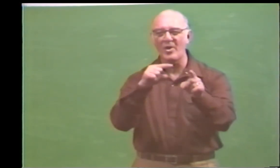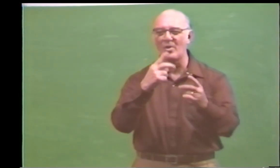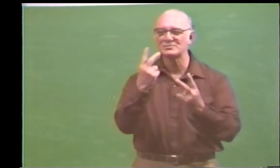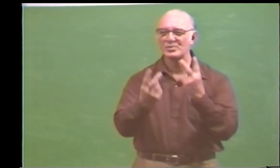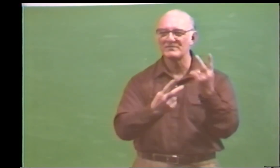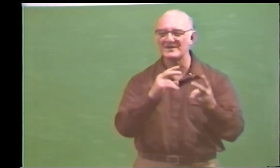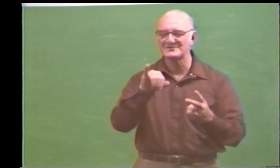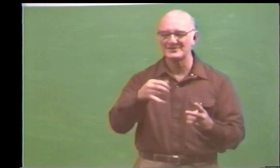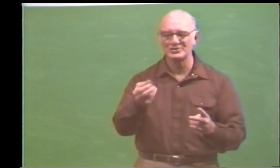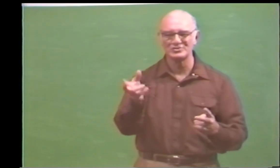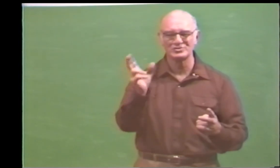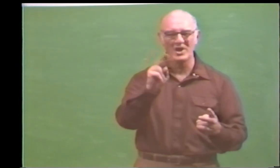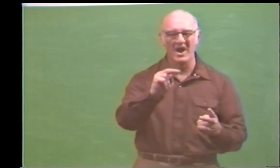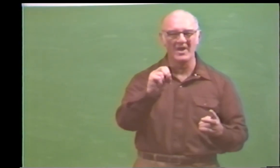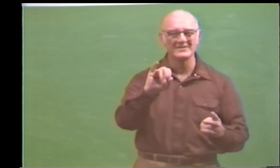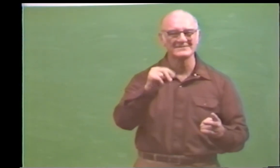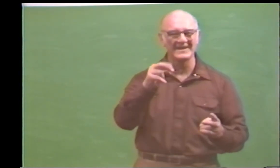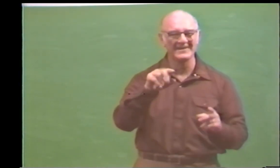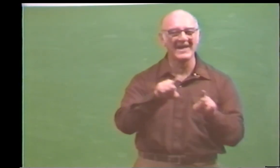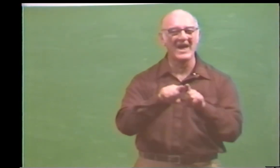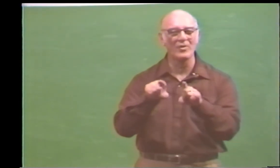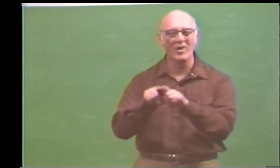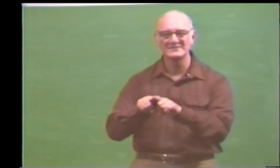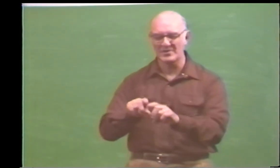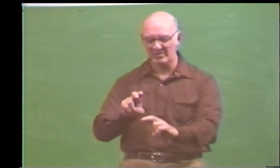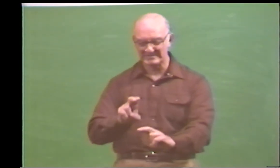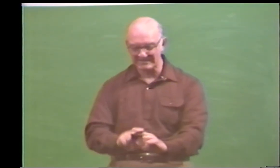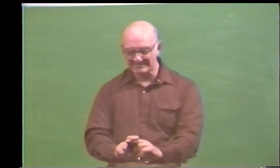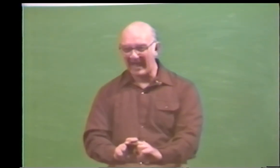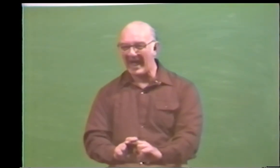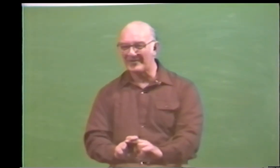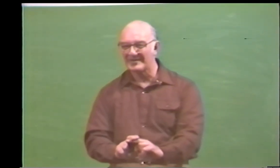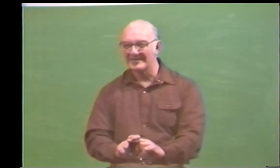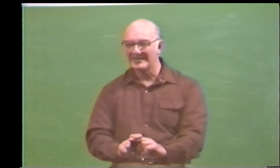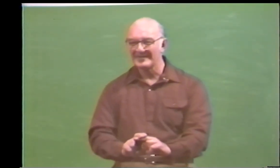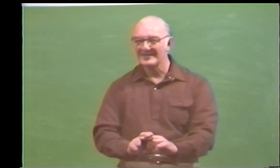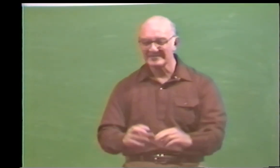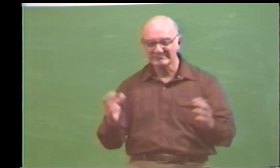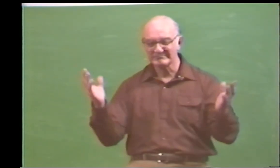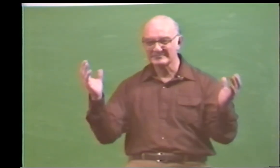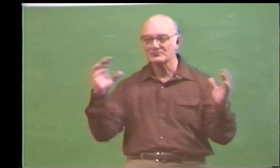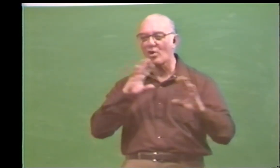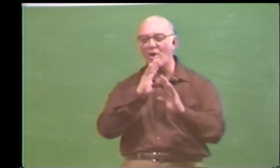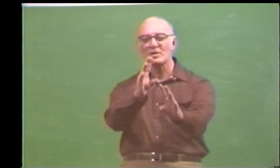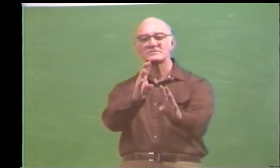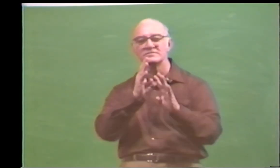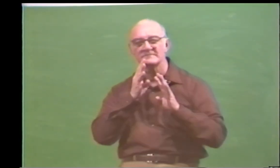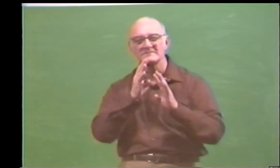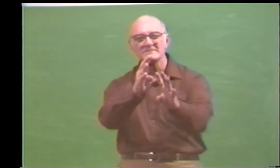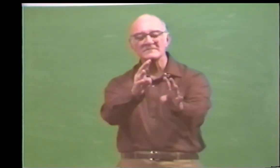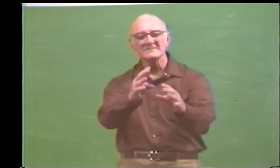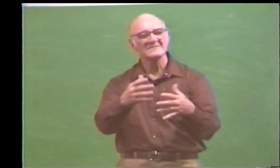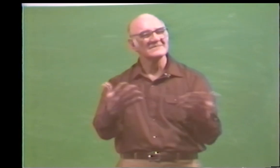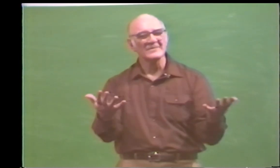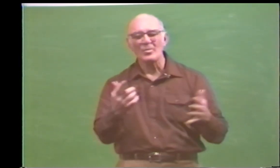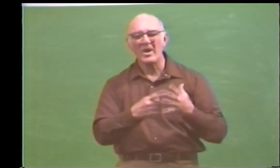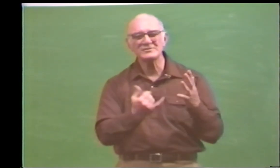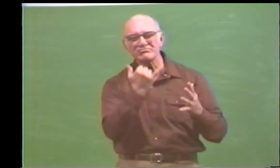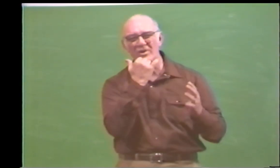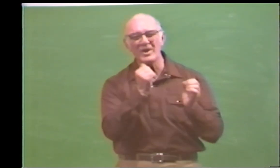goes to visit Von Singer and also sits down, talks. What's wrong with